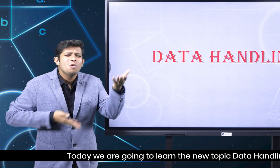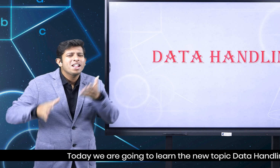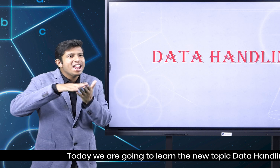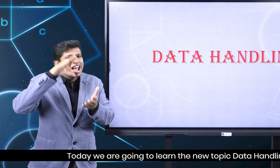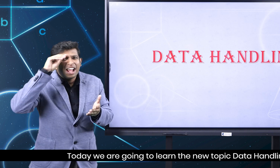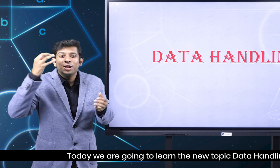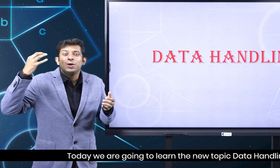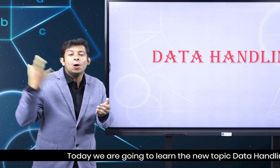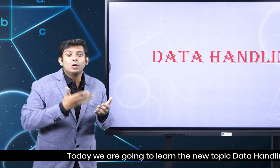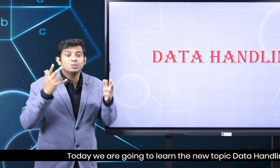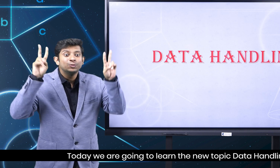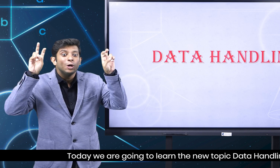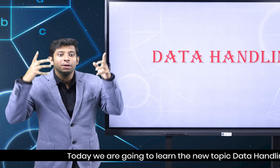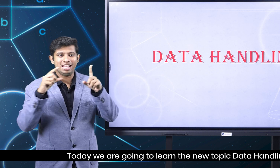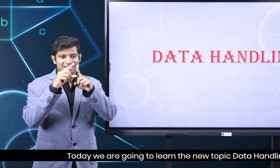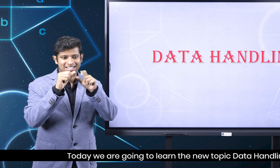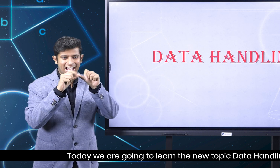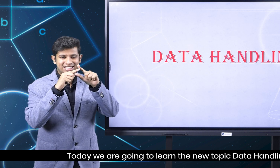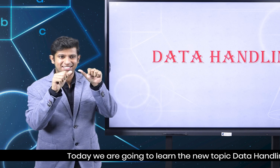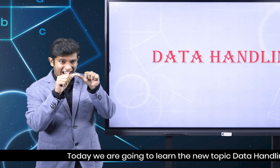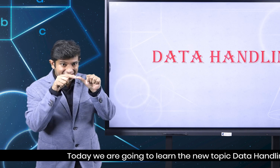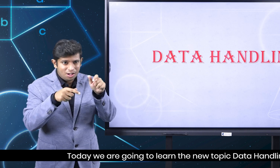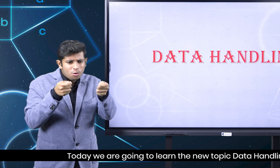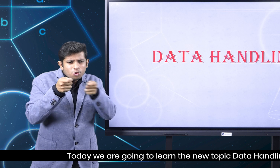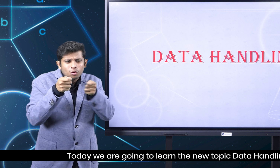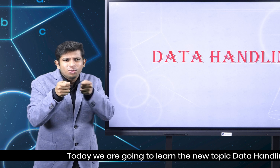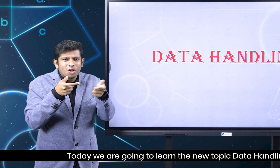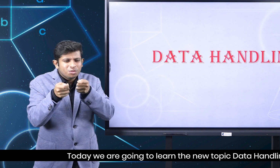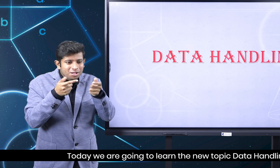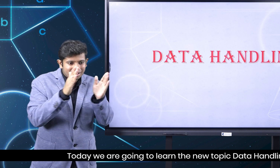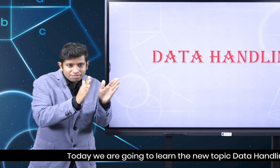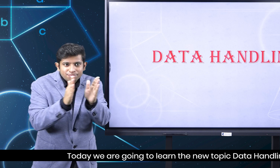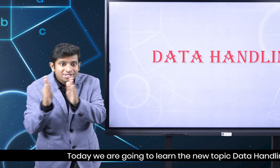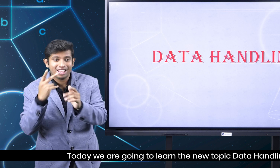Today we are going to learn the new topic data handling.